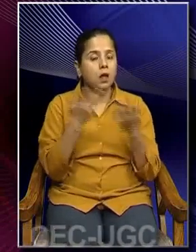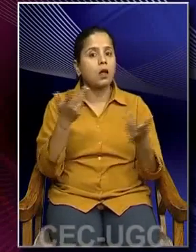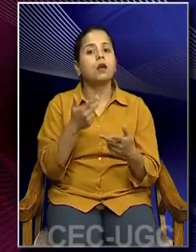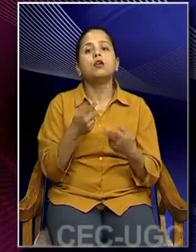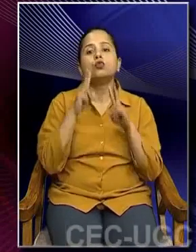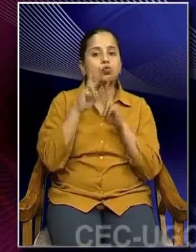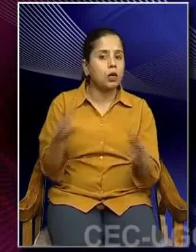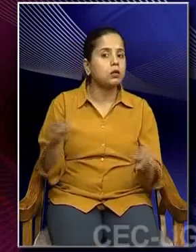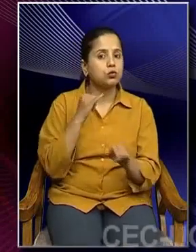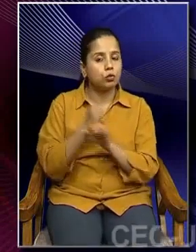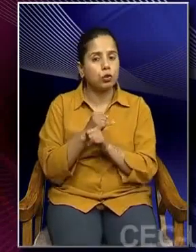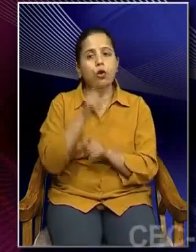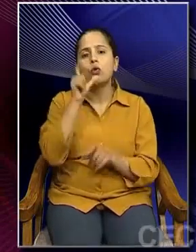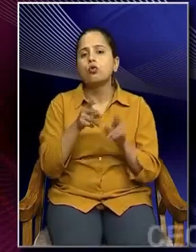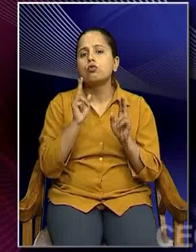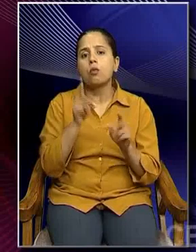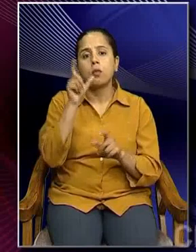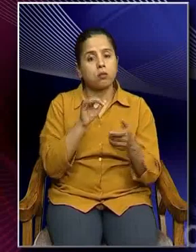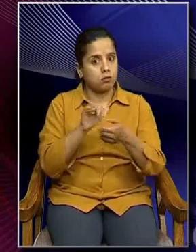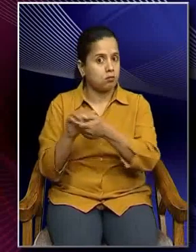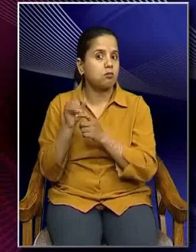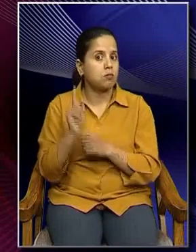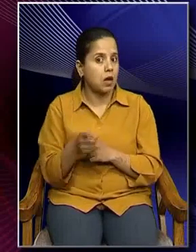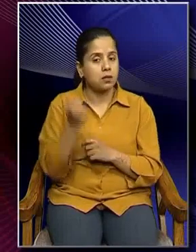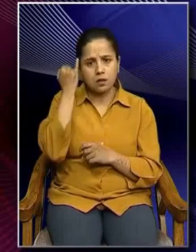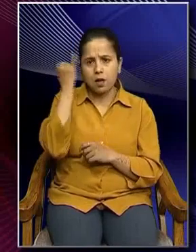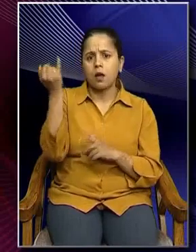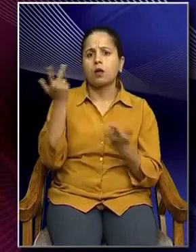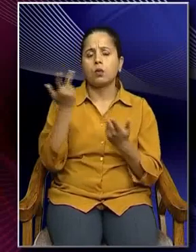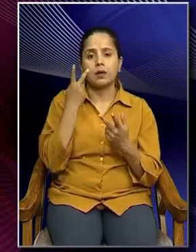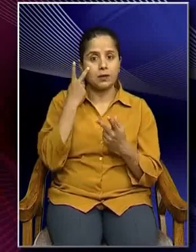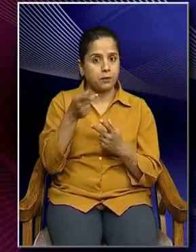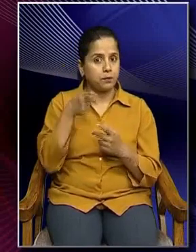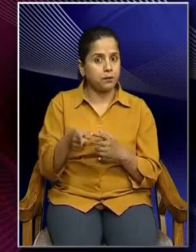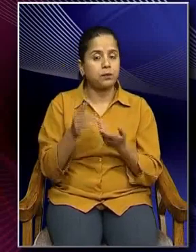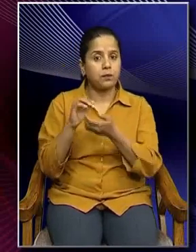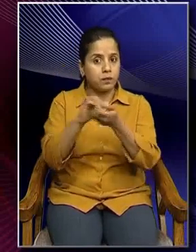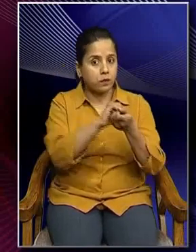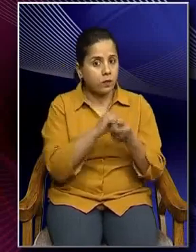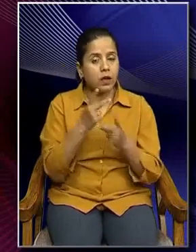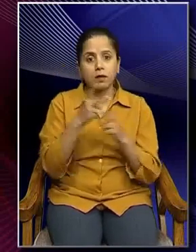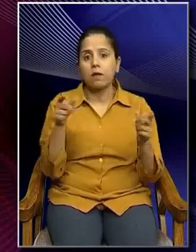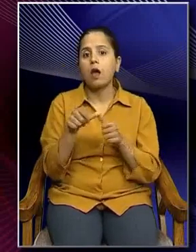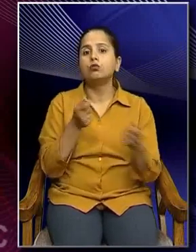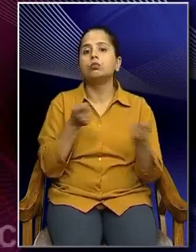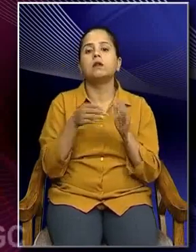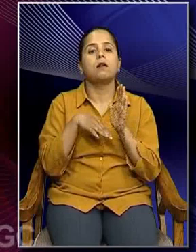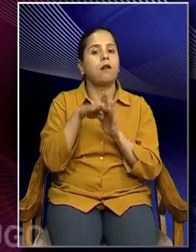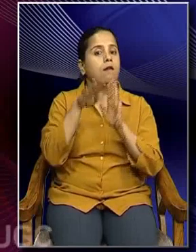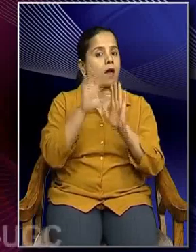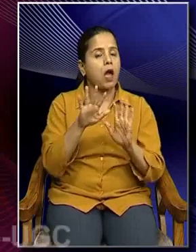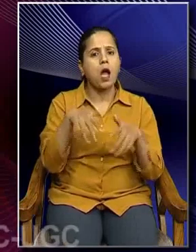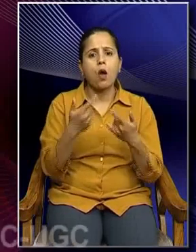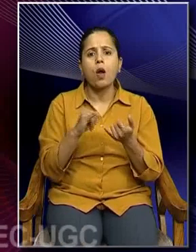institution, common people. So basically the idea at the helm of affairs and at the different administrative level is how to